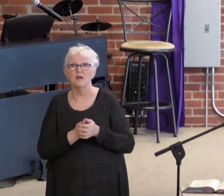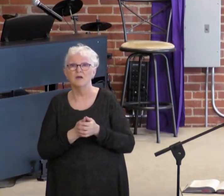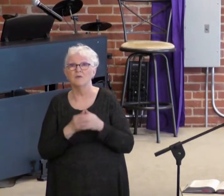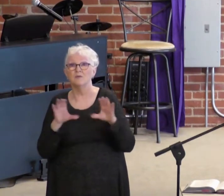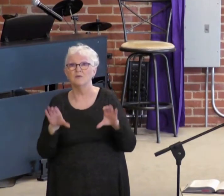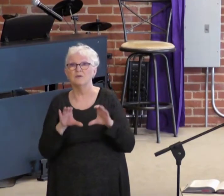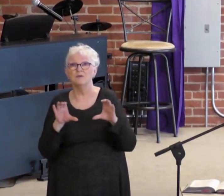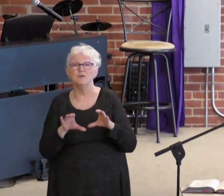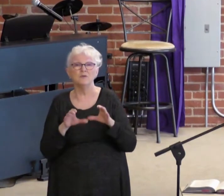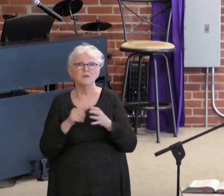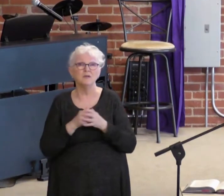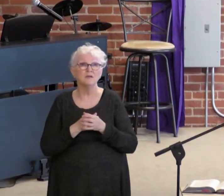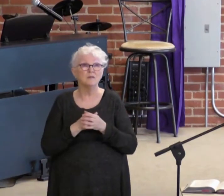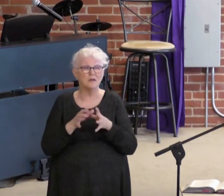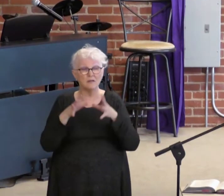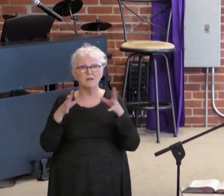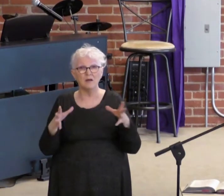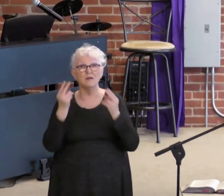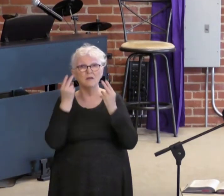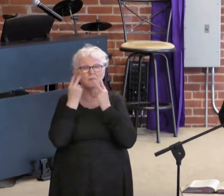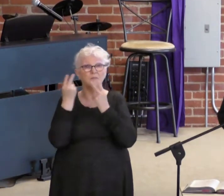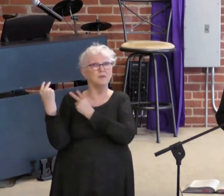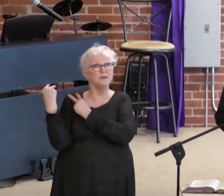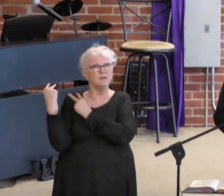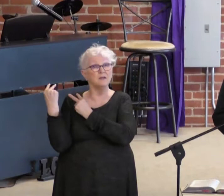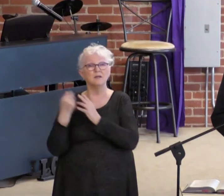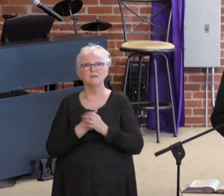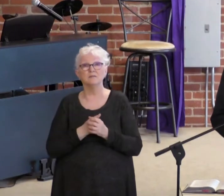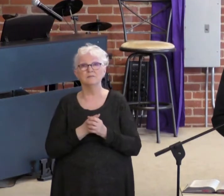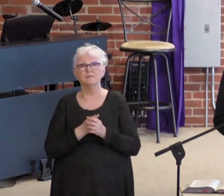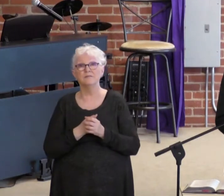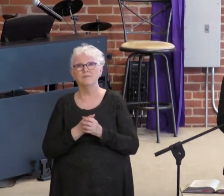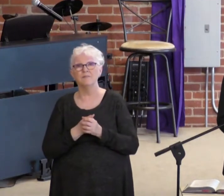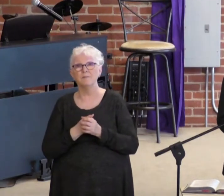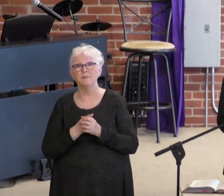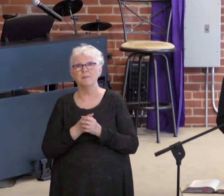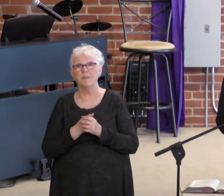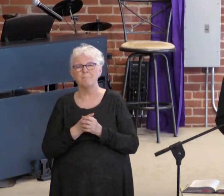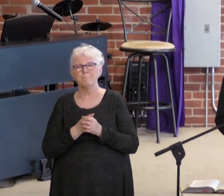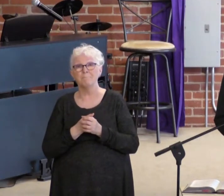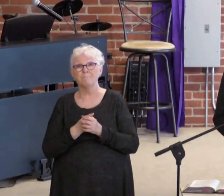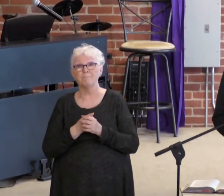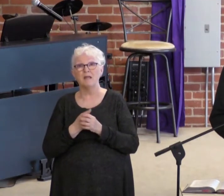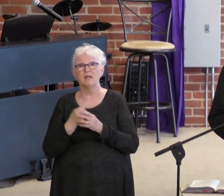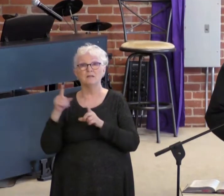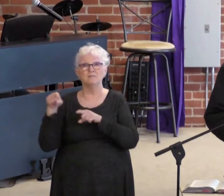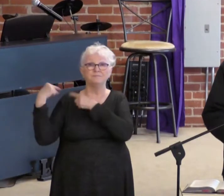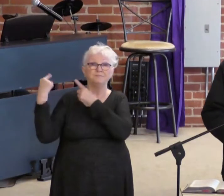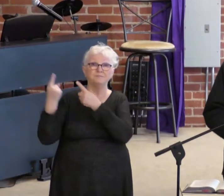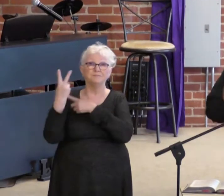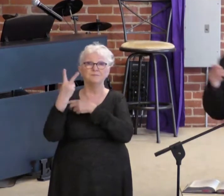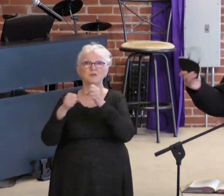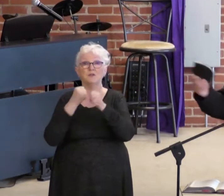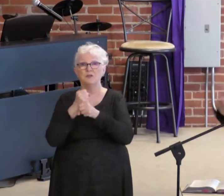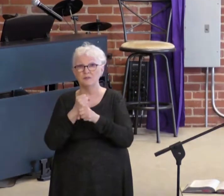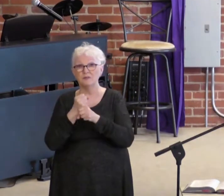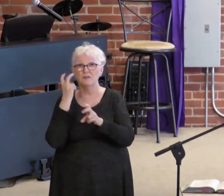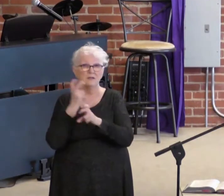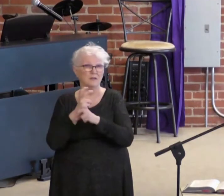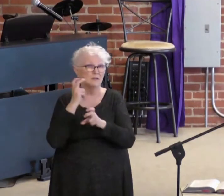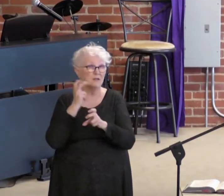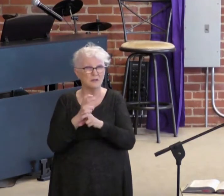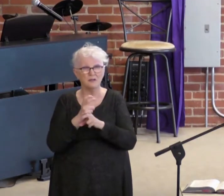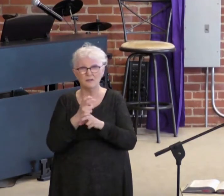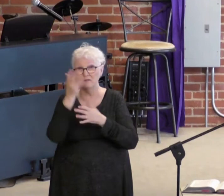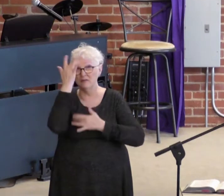past and memories. You know, these past 2 years have been hard on us with the pandemic and not being able